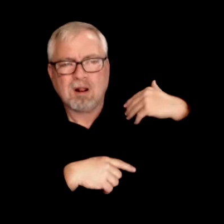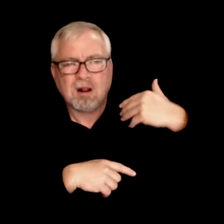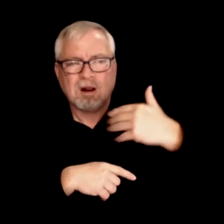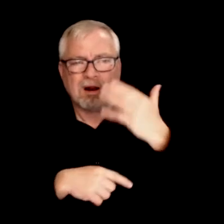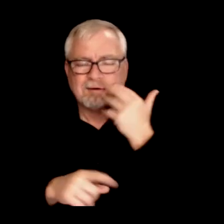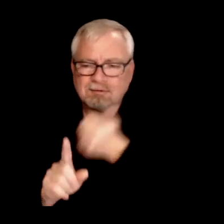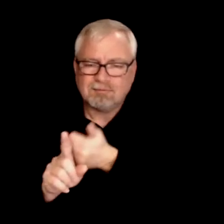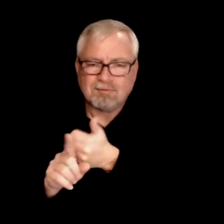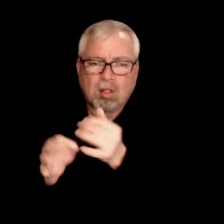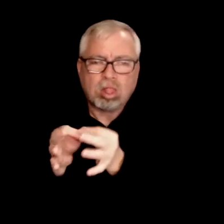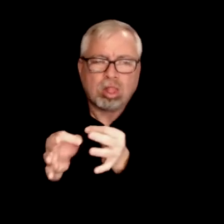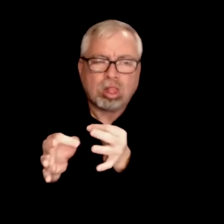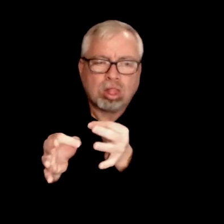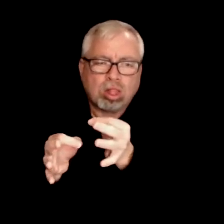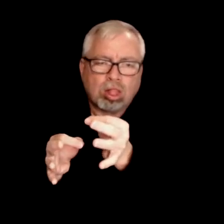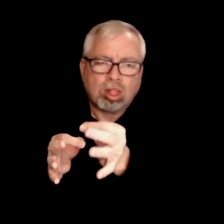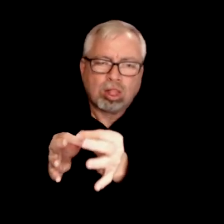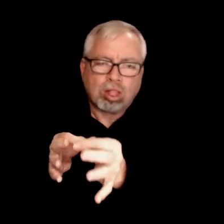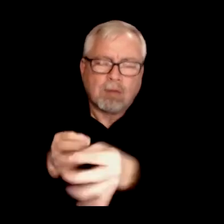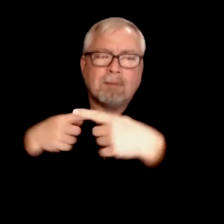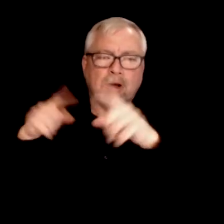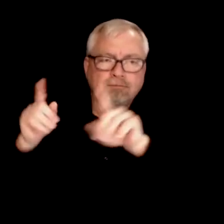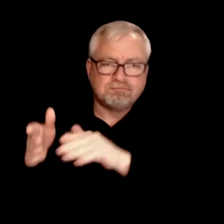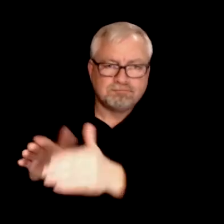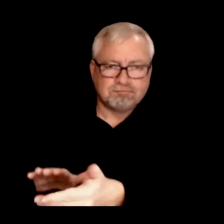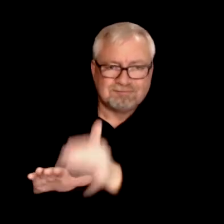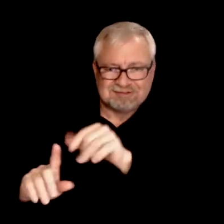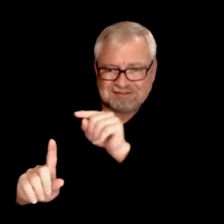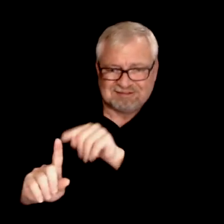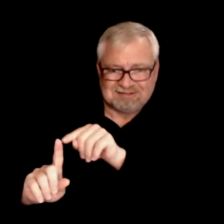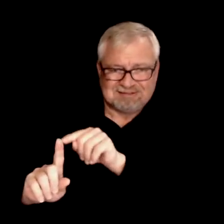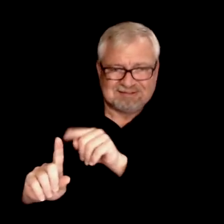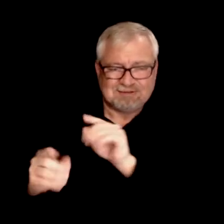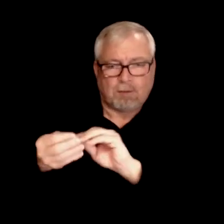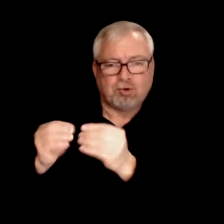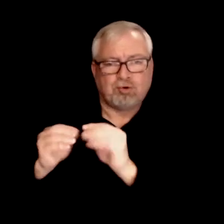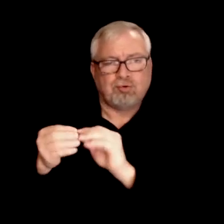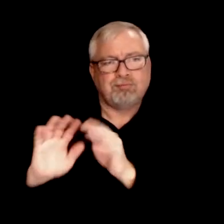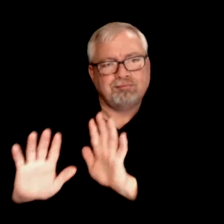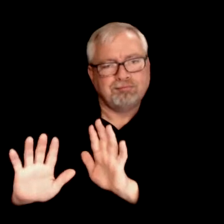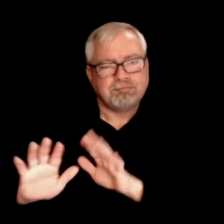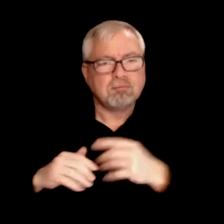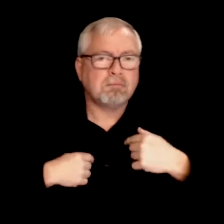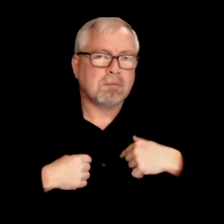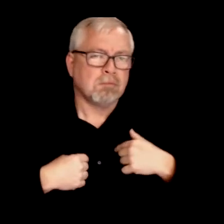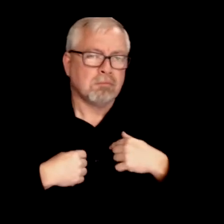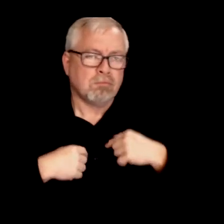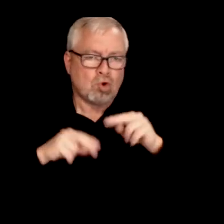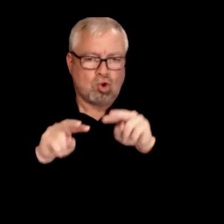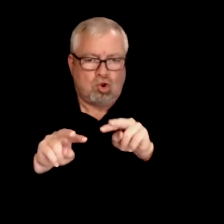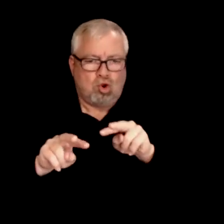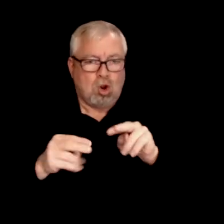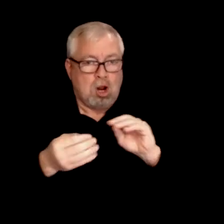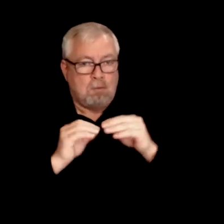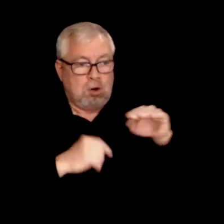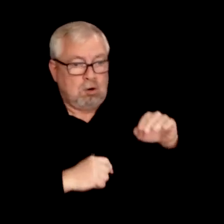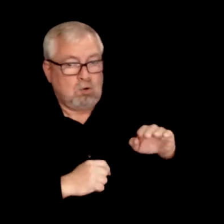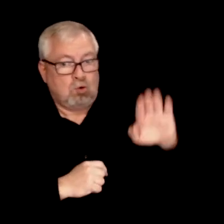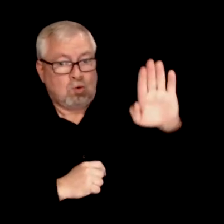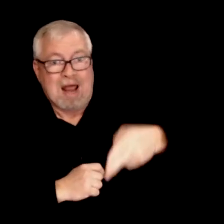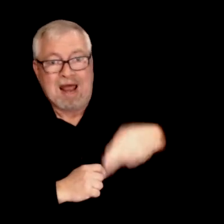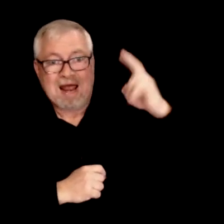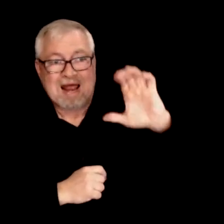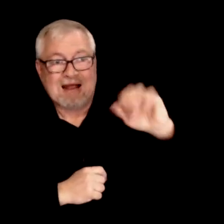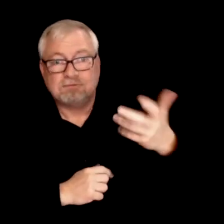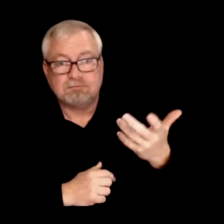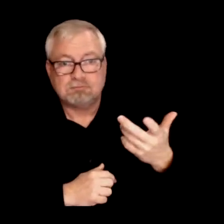were looking at the highest case numbers in November, we weren't seeing